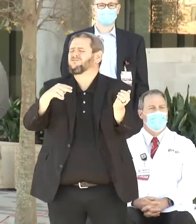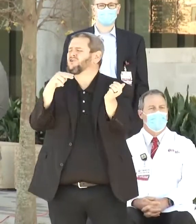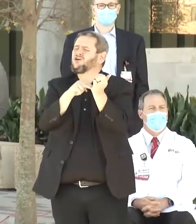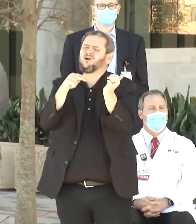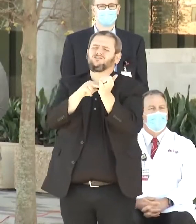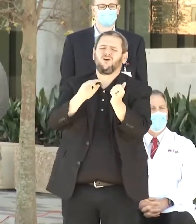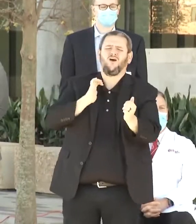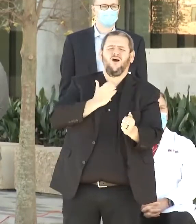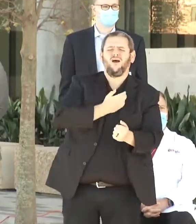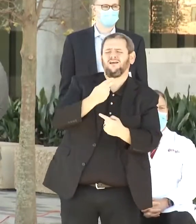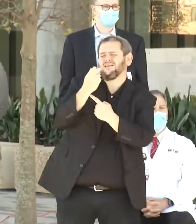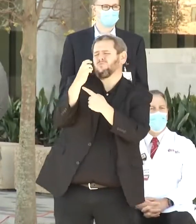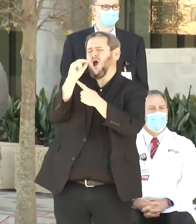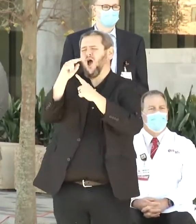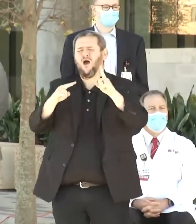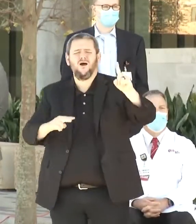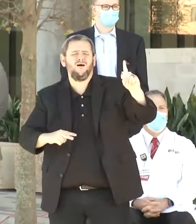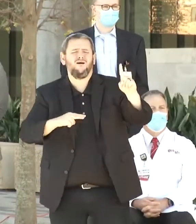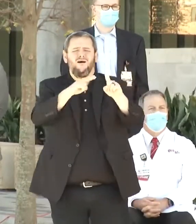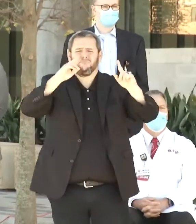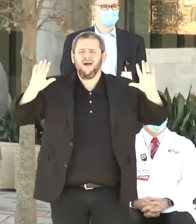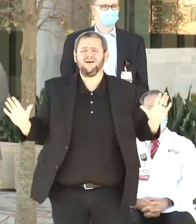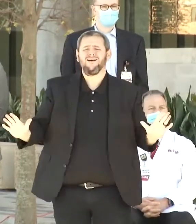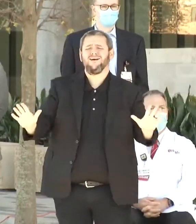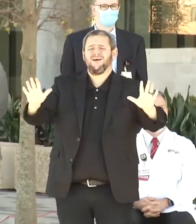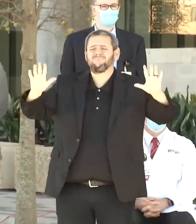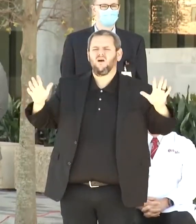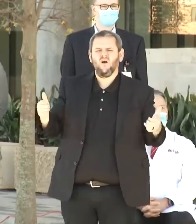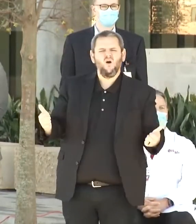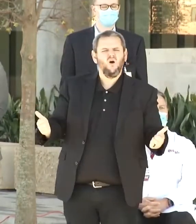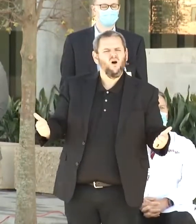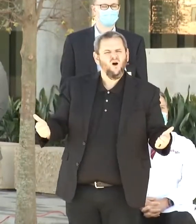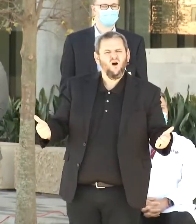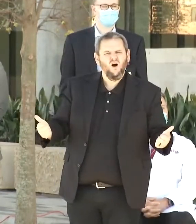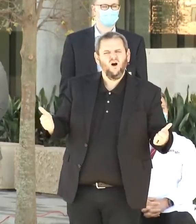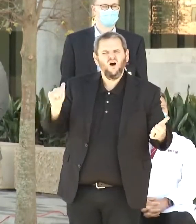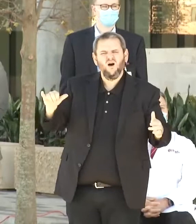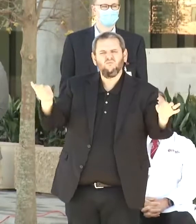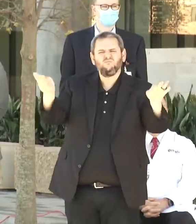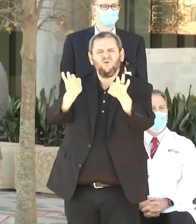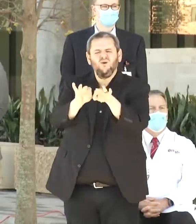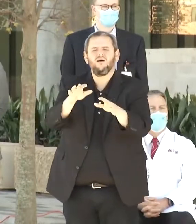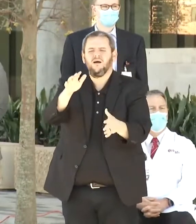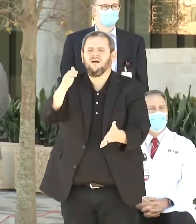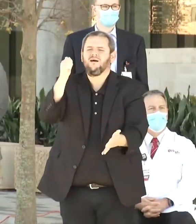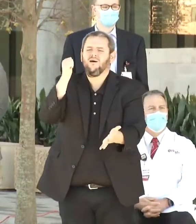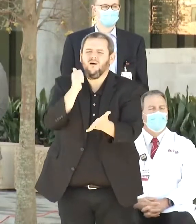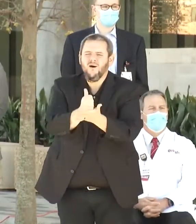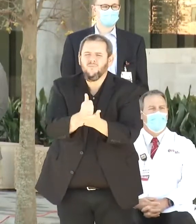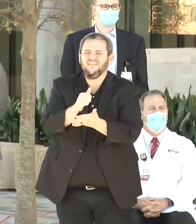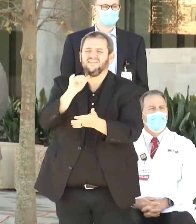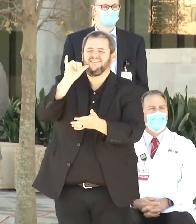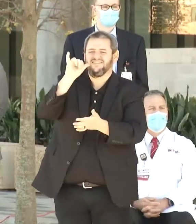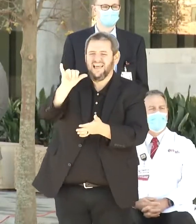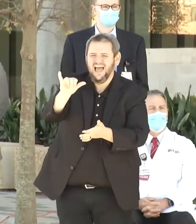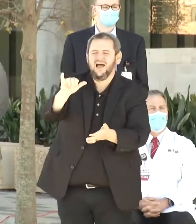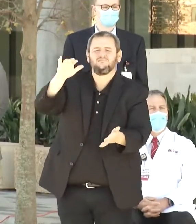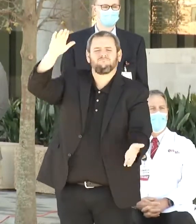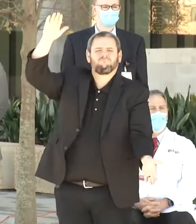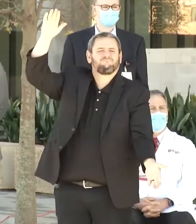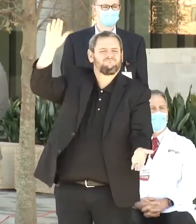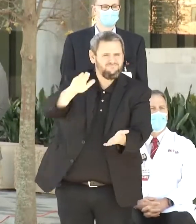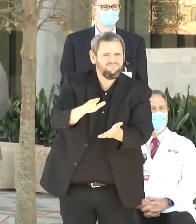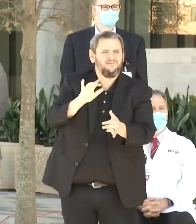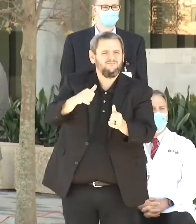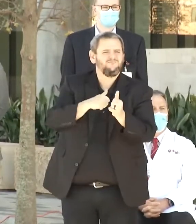them now is to help them slow the spread. Now I'd like to turn it over to Dr. Julie Watson, the Chief Medical